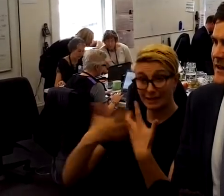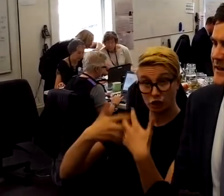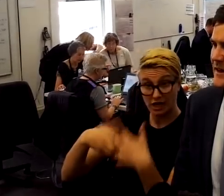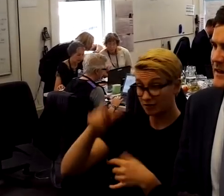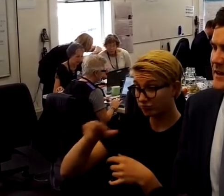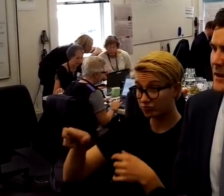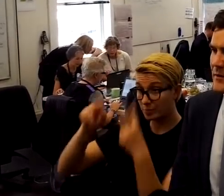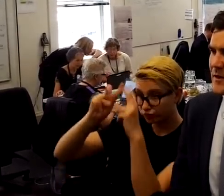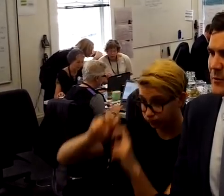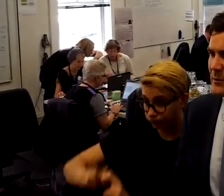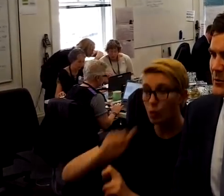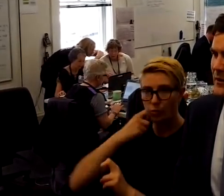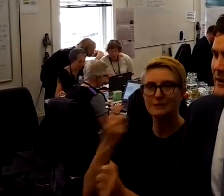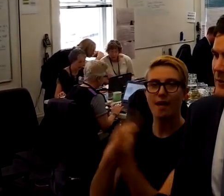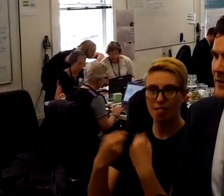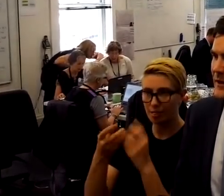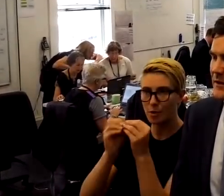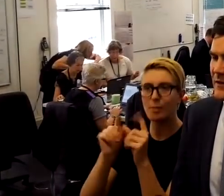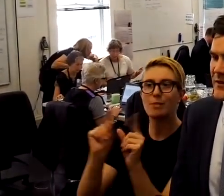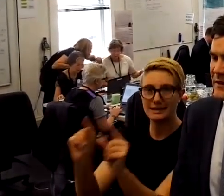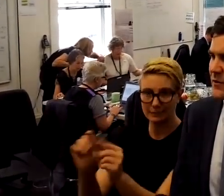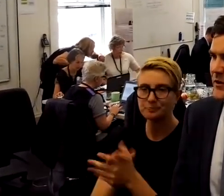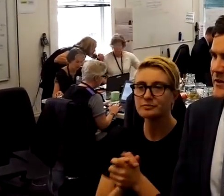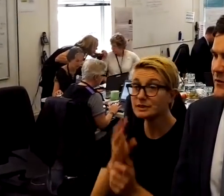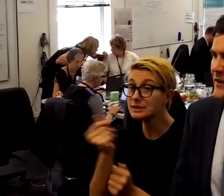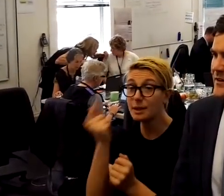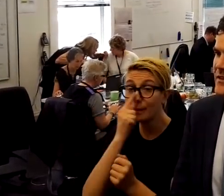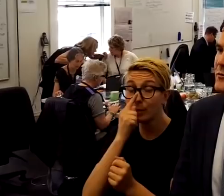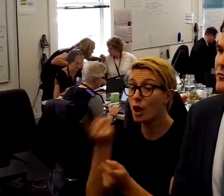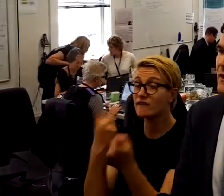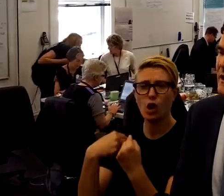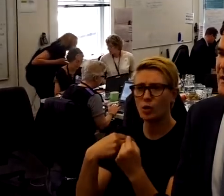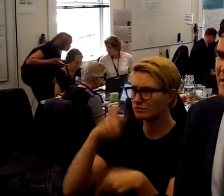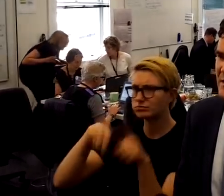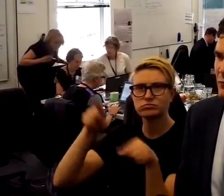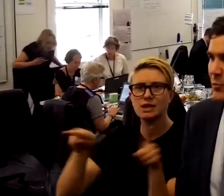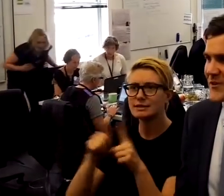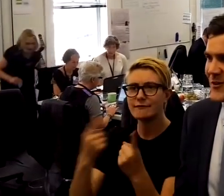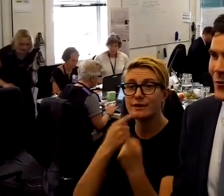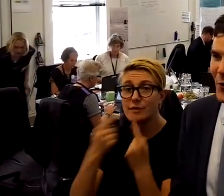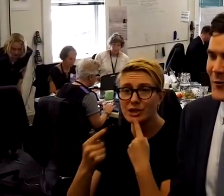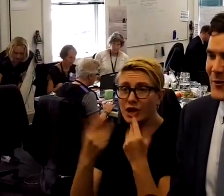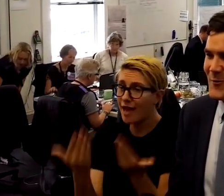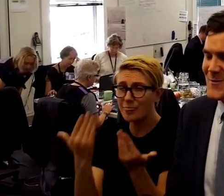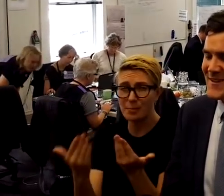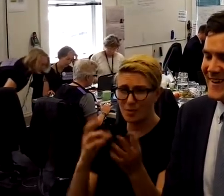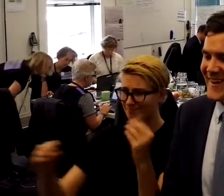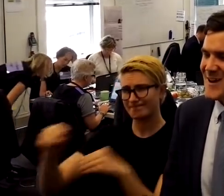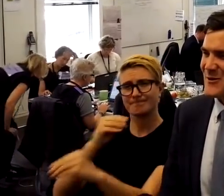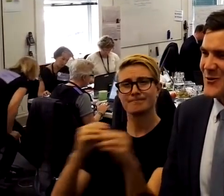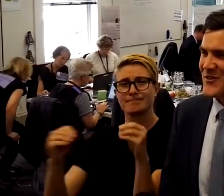tell us exactly that. I mean, some people have said various different things. It's just essentially rumours or gossip at the